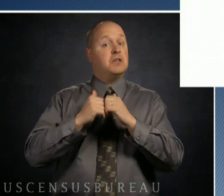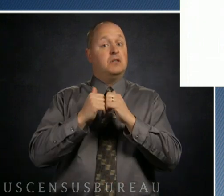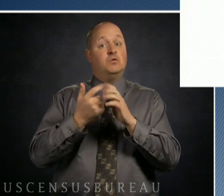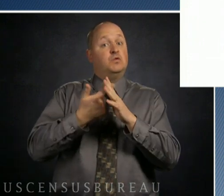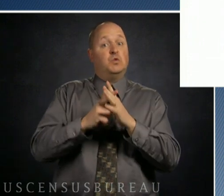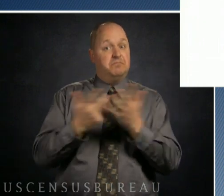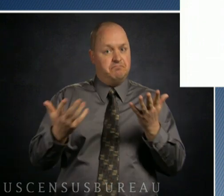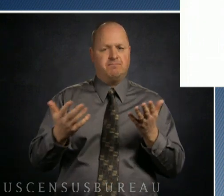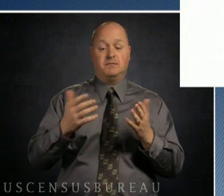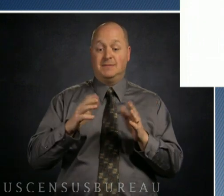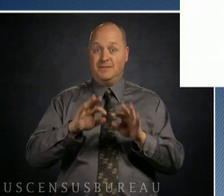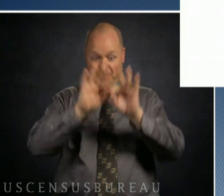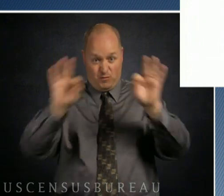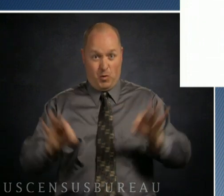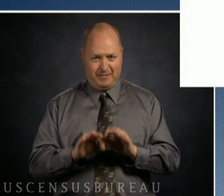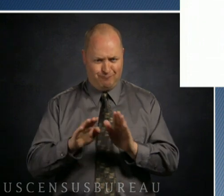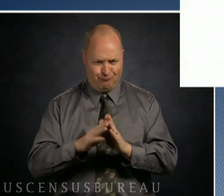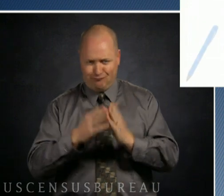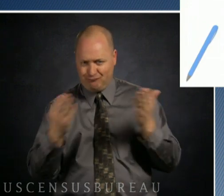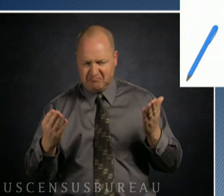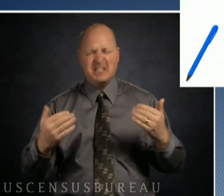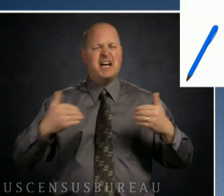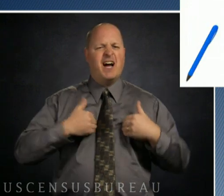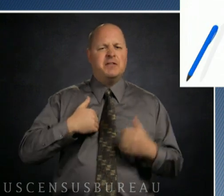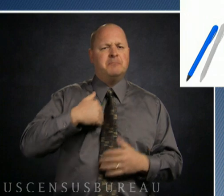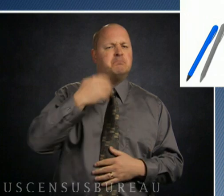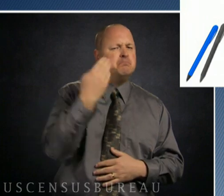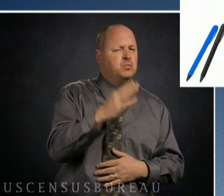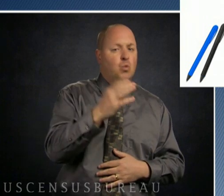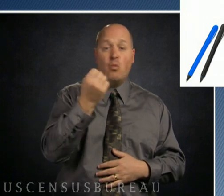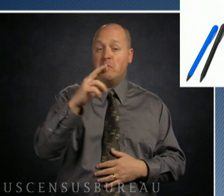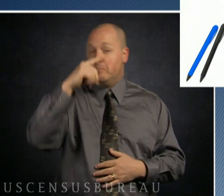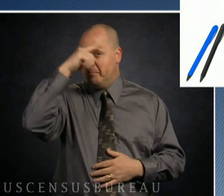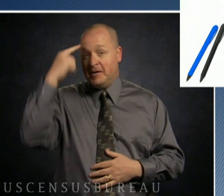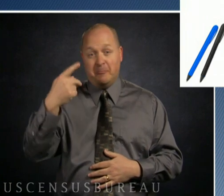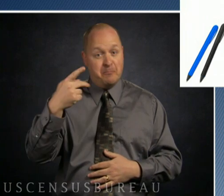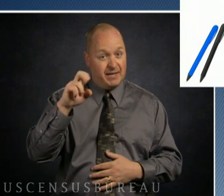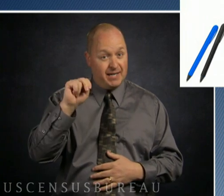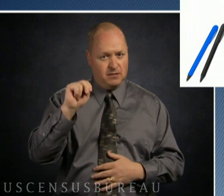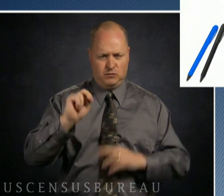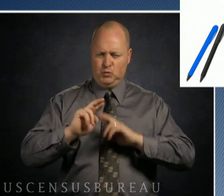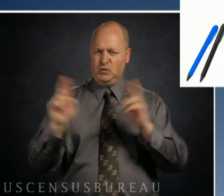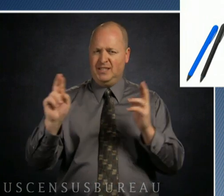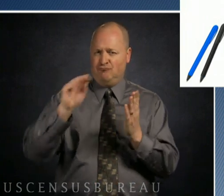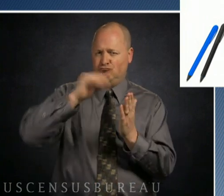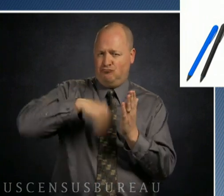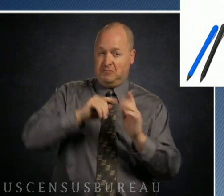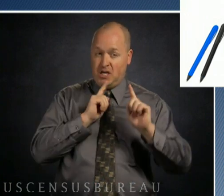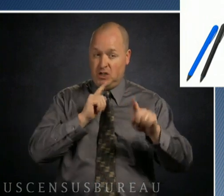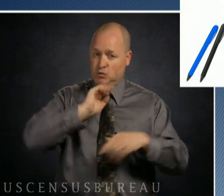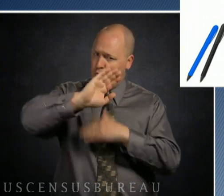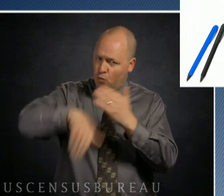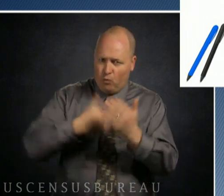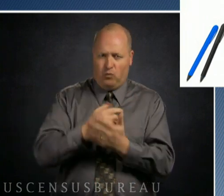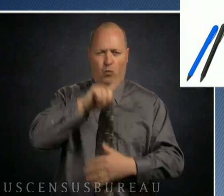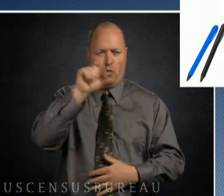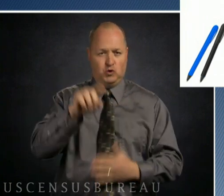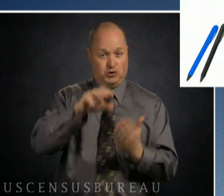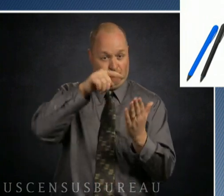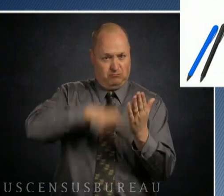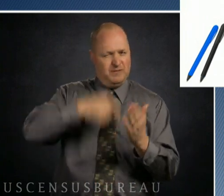To begin, unfold the form and have a blue or black pen ready to answer all the questions for